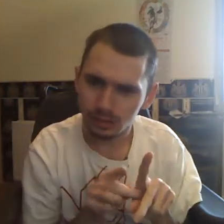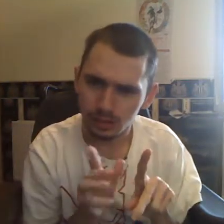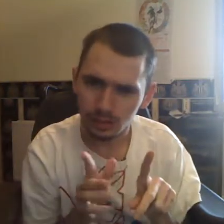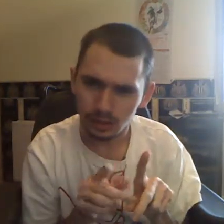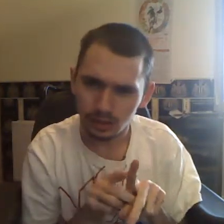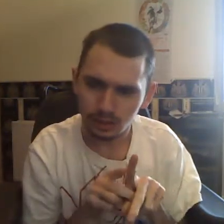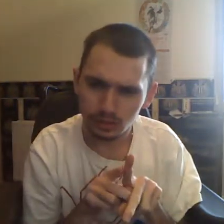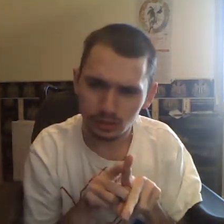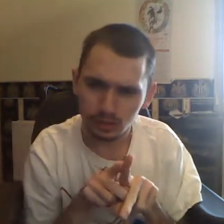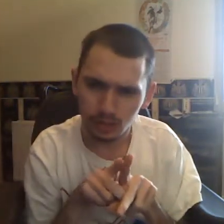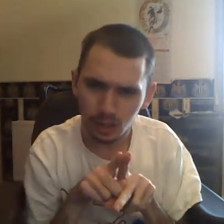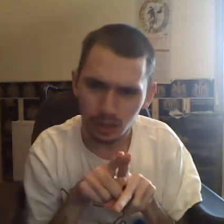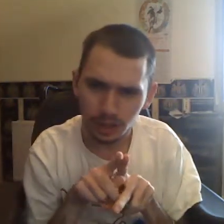I gotta keep trying.